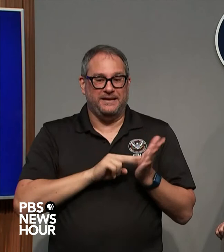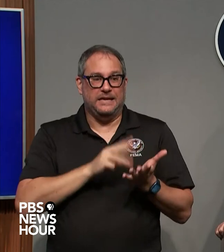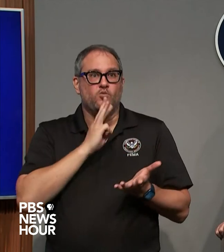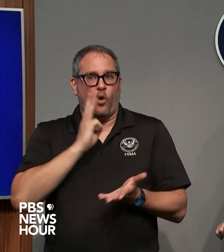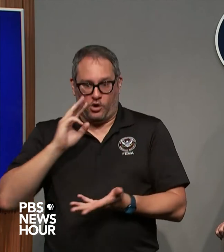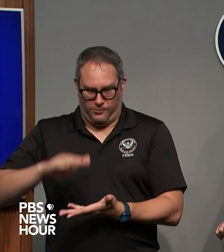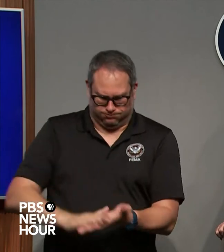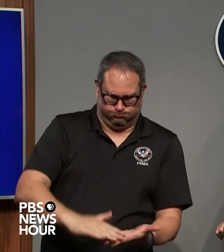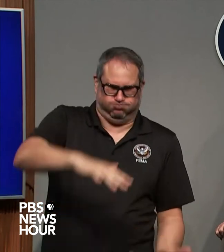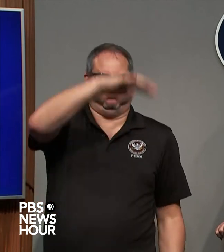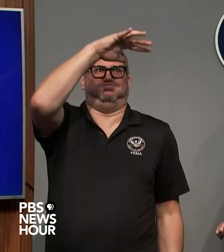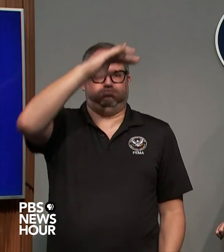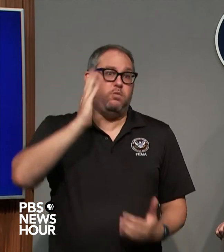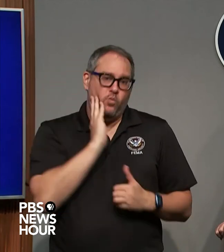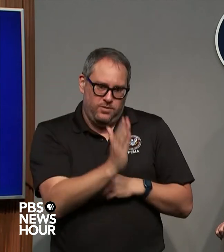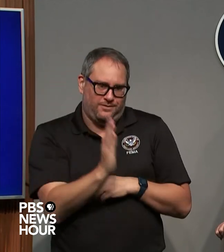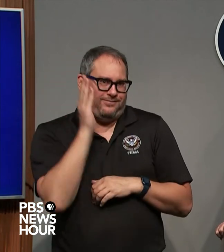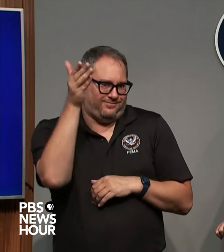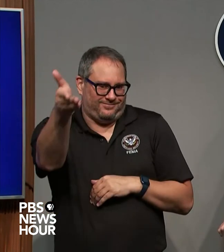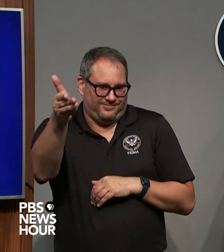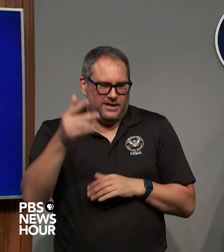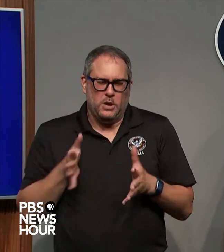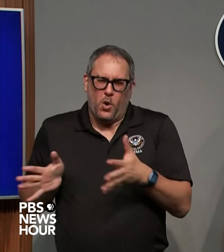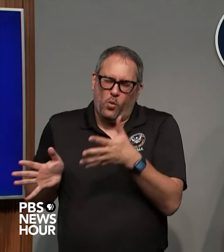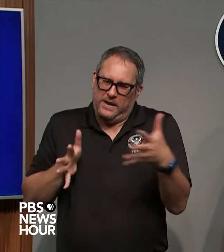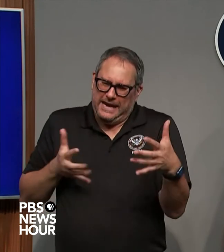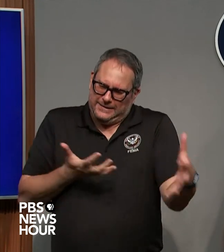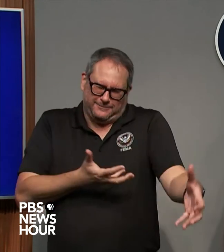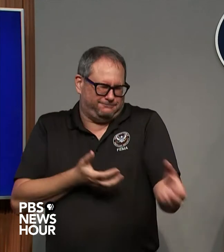storms that's the power of the wind and what it where it could push the water